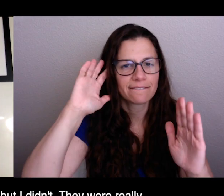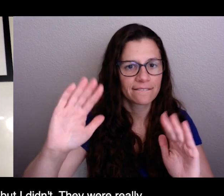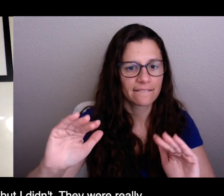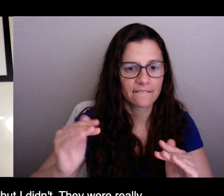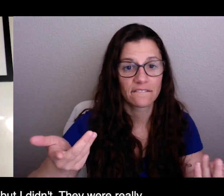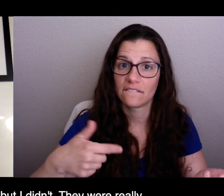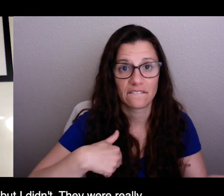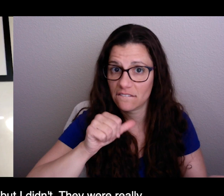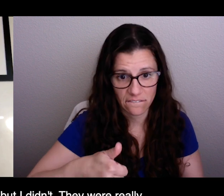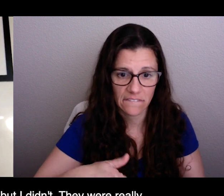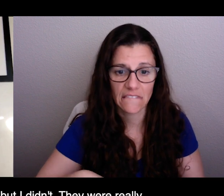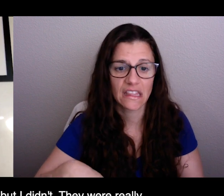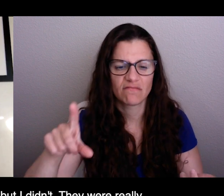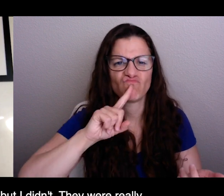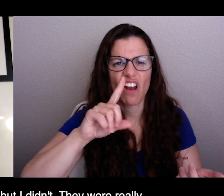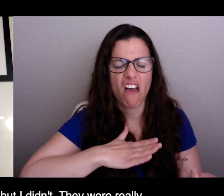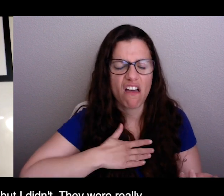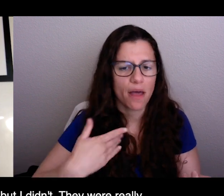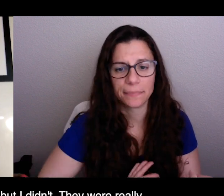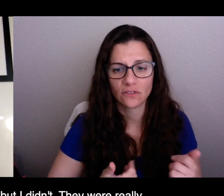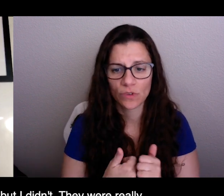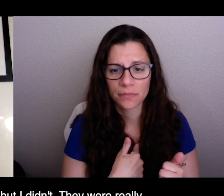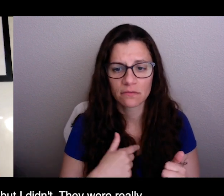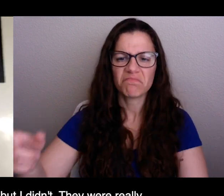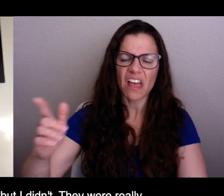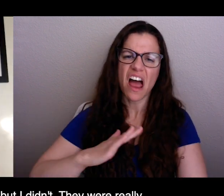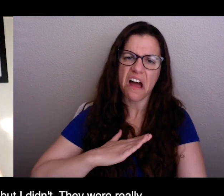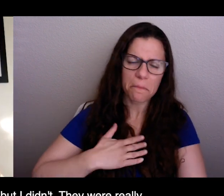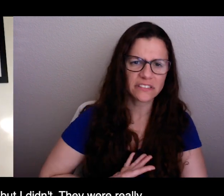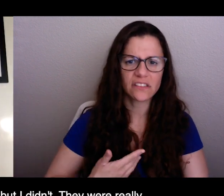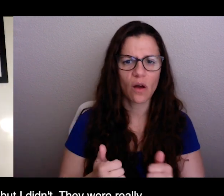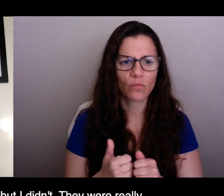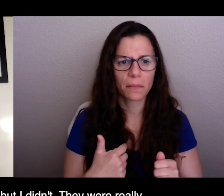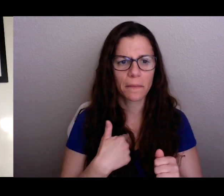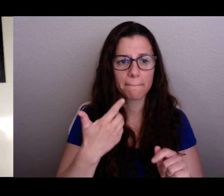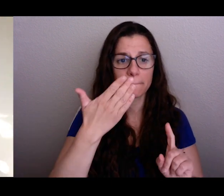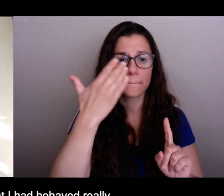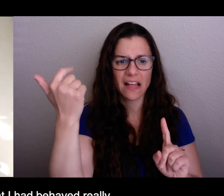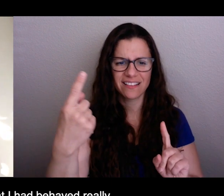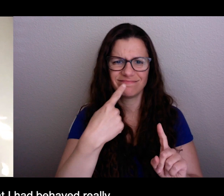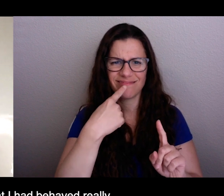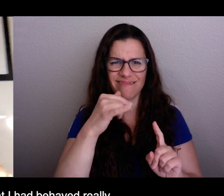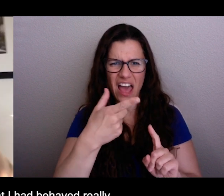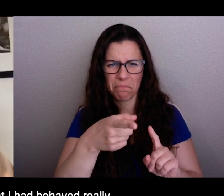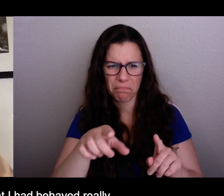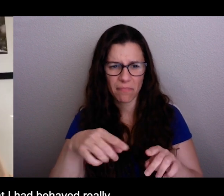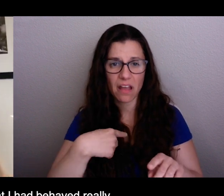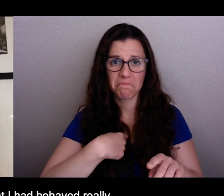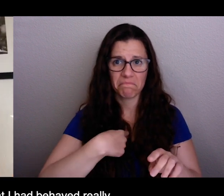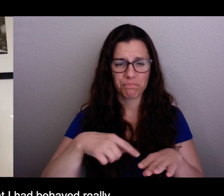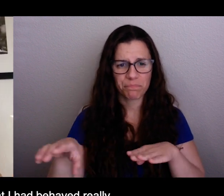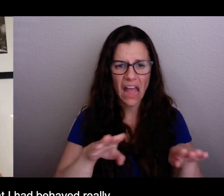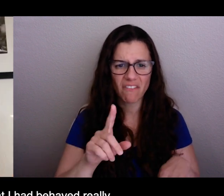should have seen coming, but I didn't. They were really upset with me. They were upset with me because they said that